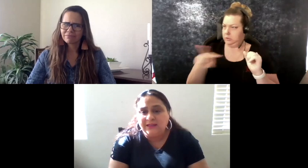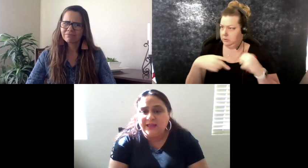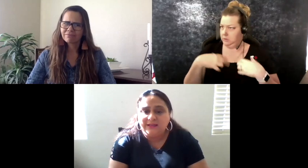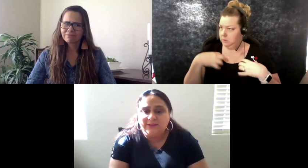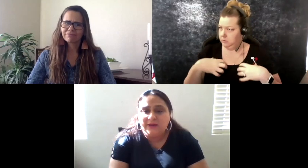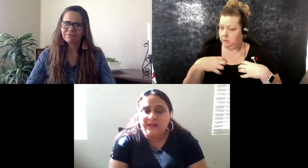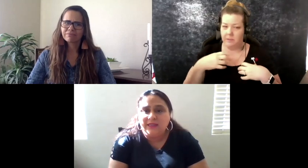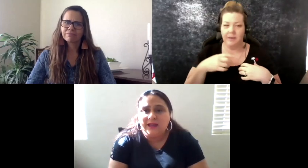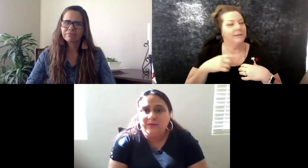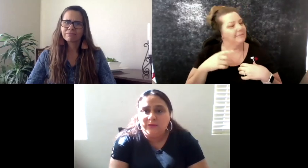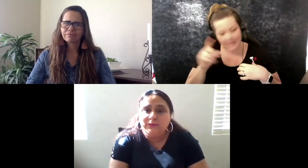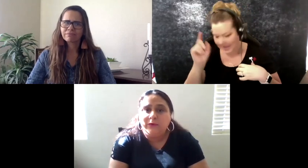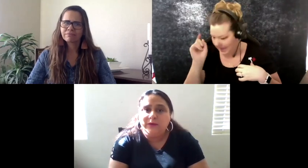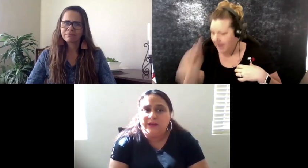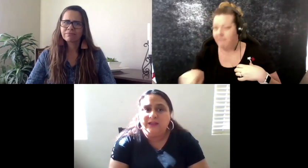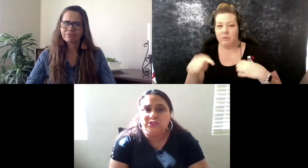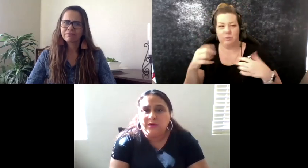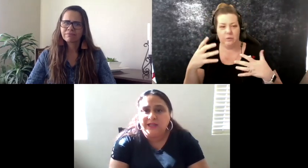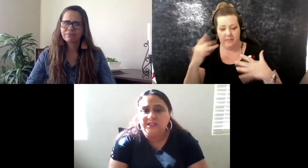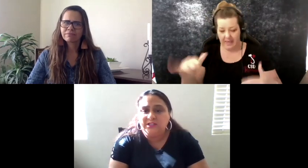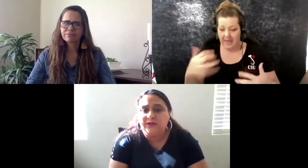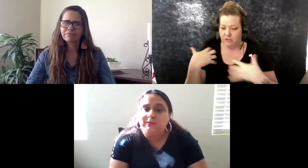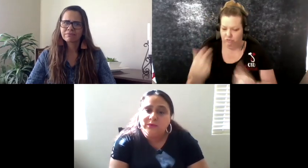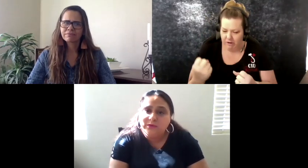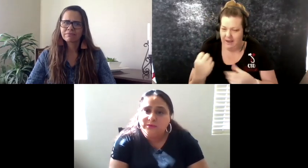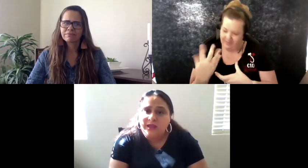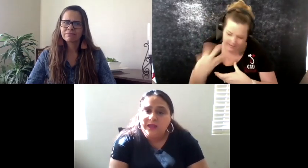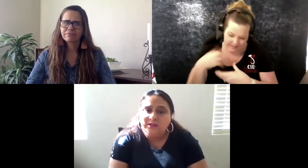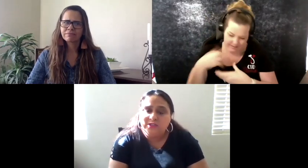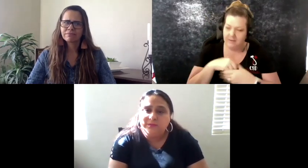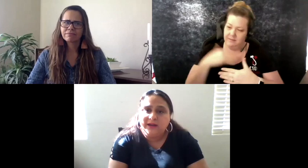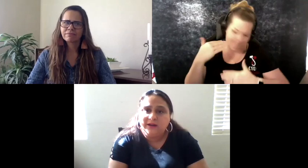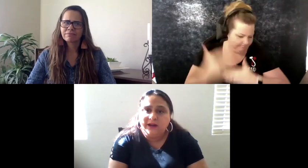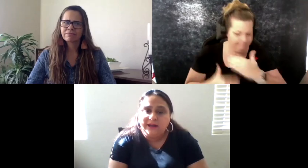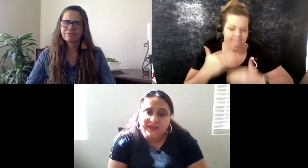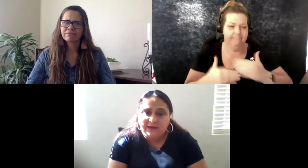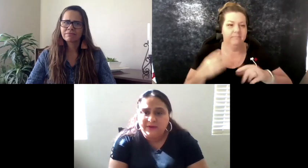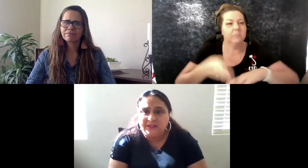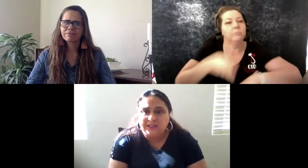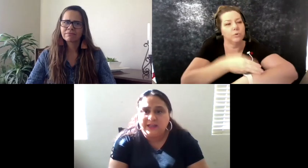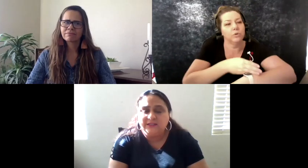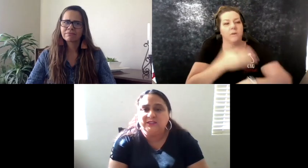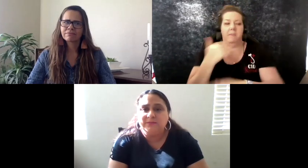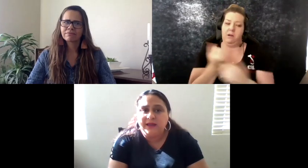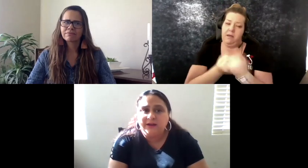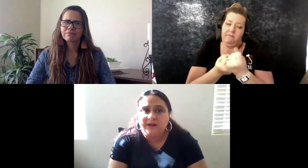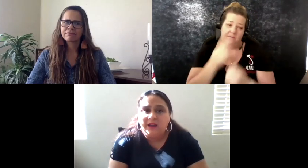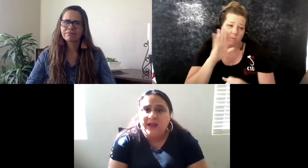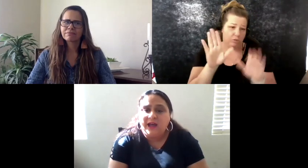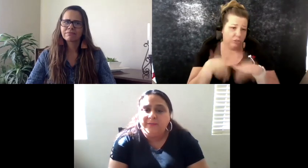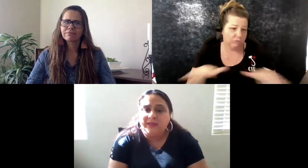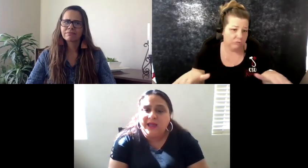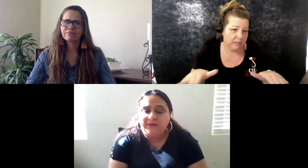to take that strength and move forward and try to improve to better advocate for your child and to